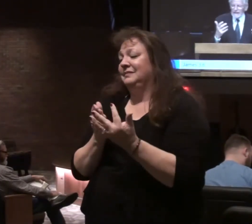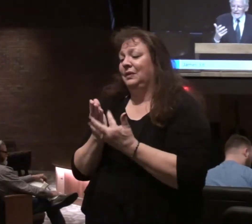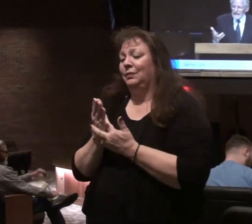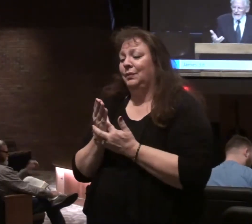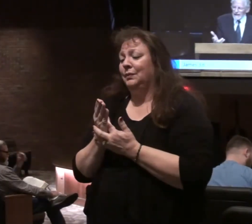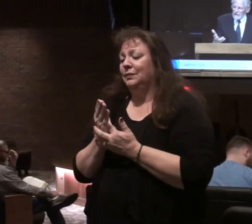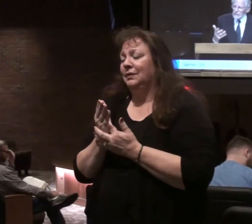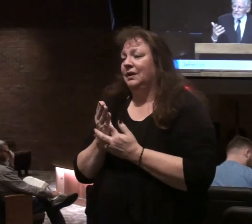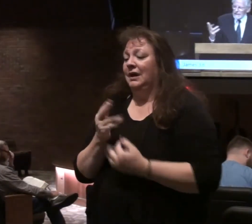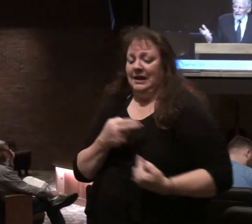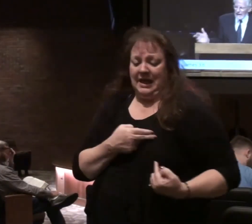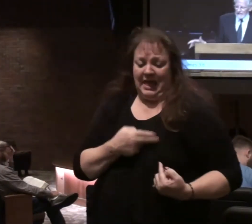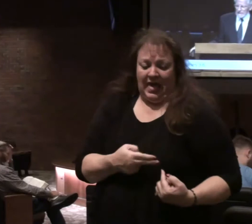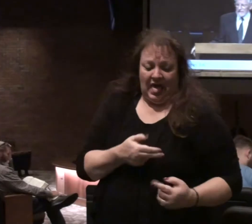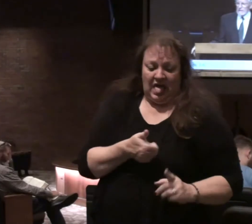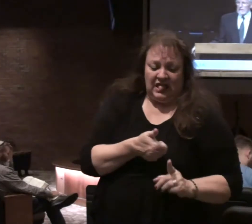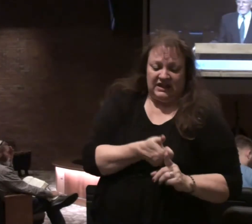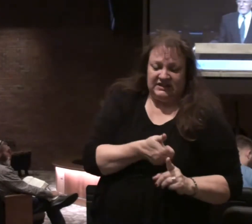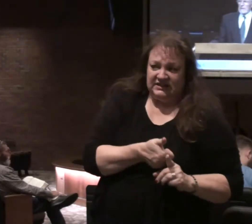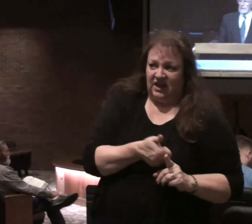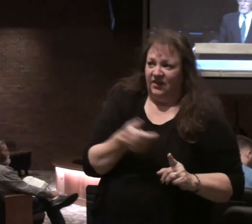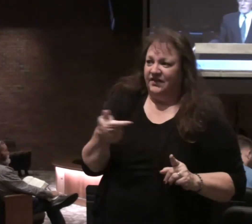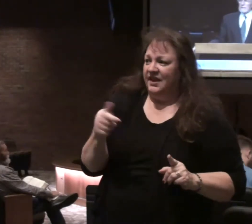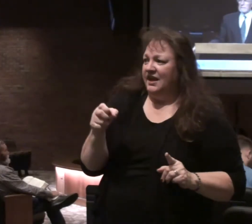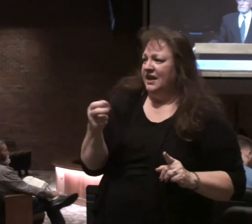by hell, Gehenna.